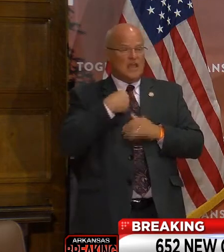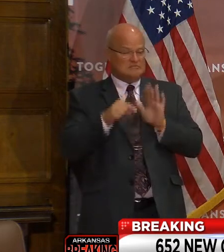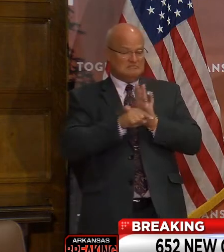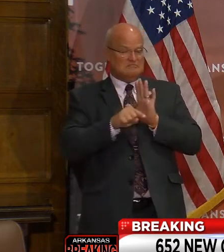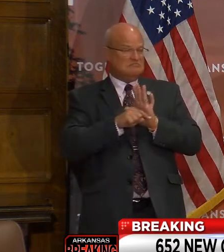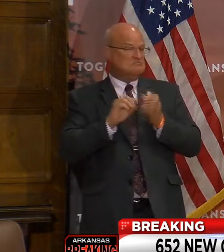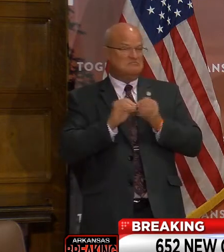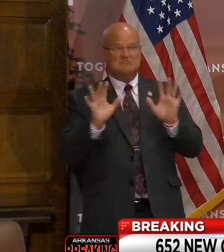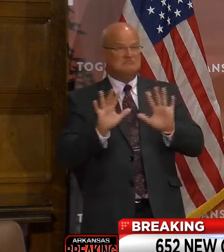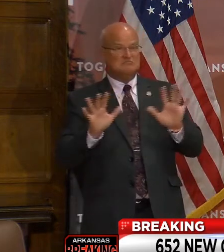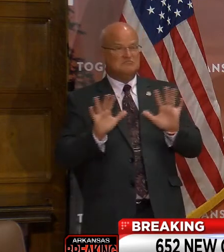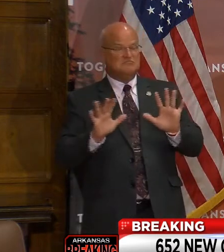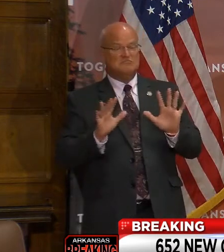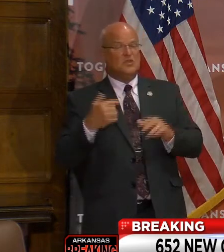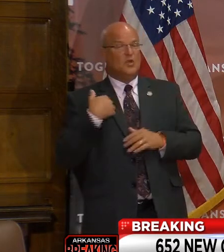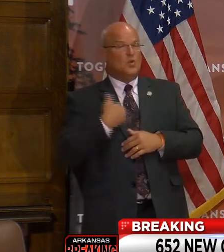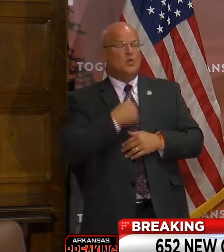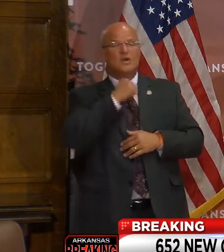deficit. We're not